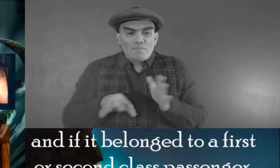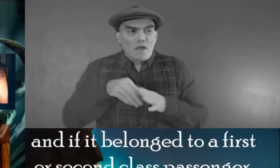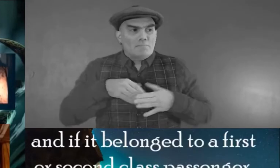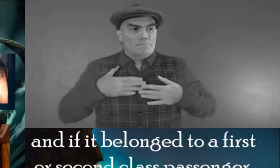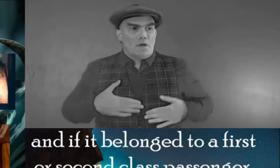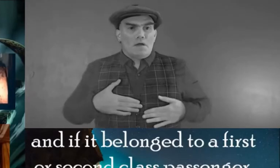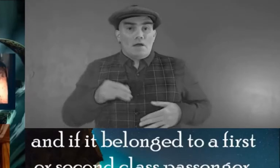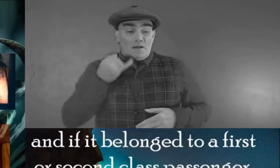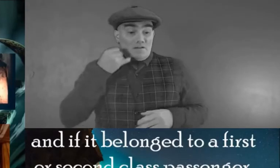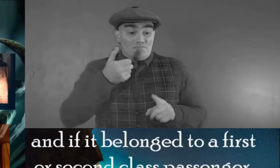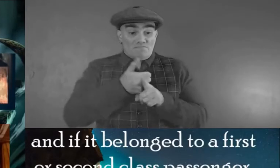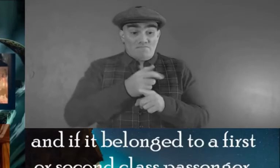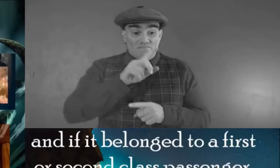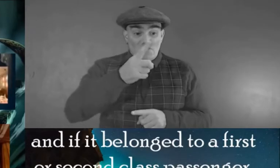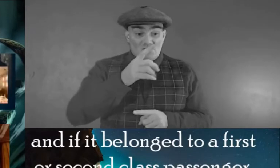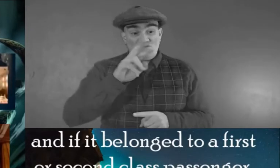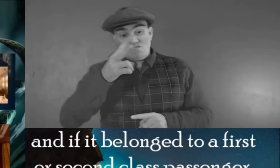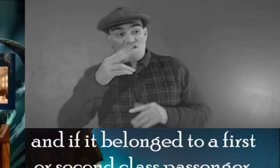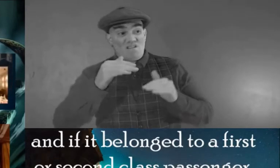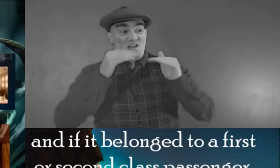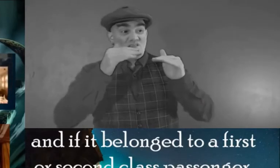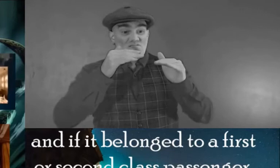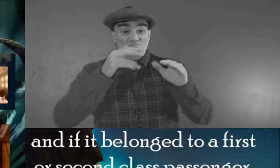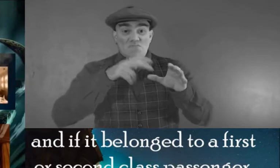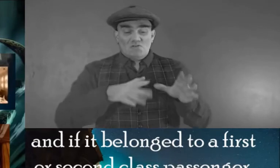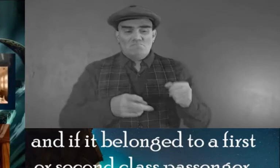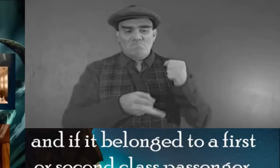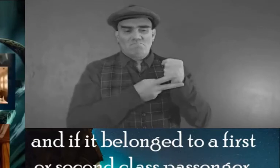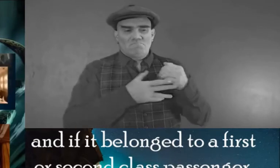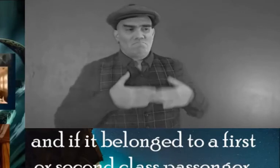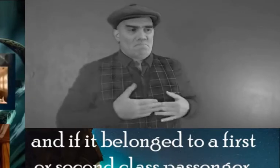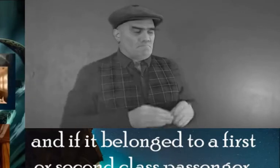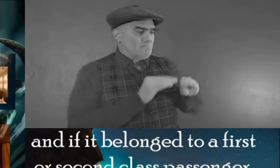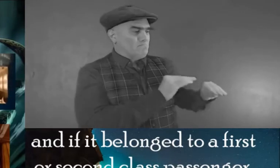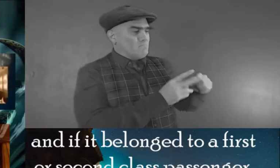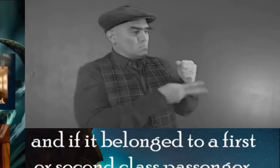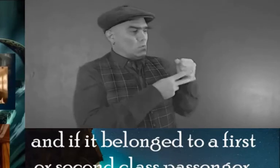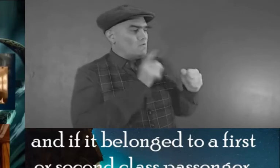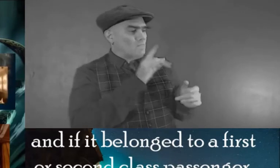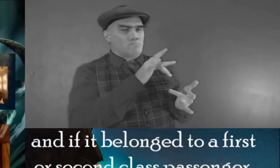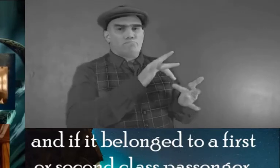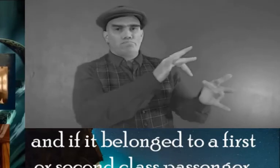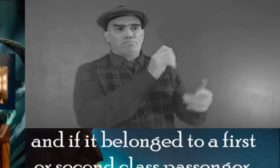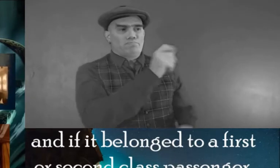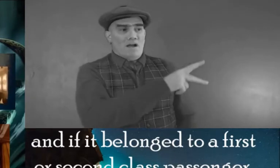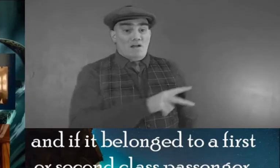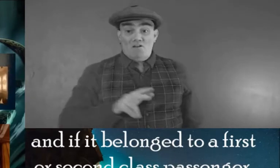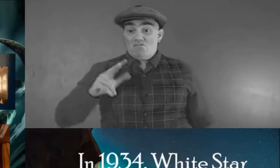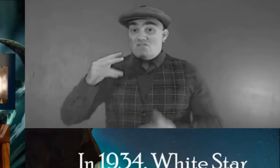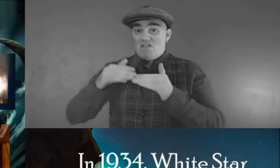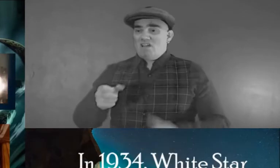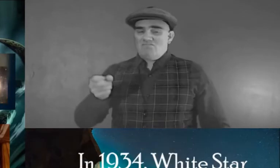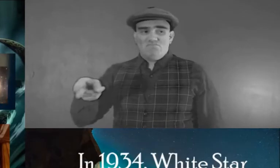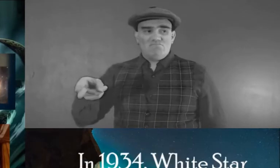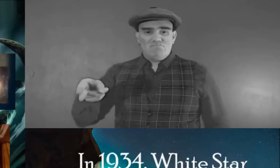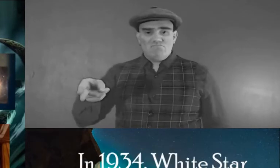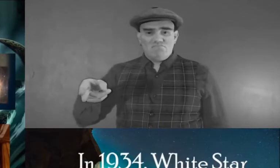to a first-class or second-class passenger, it was embalmed and stored for the journey back.